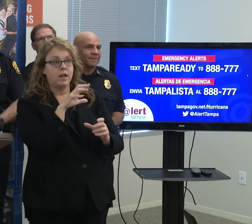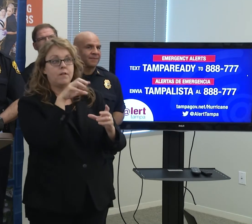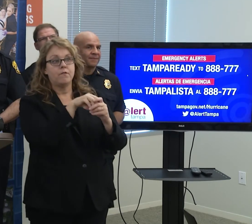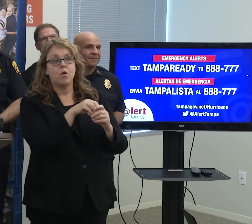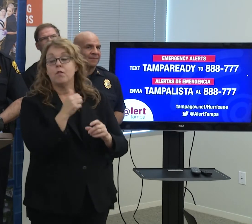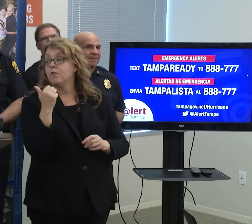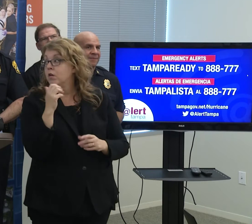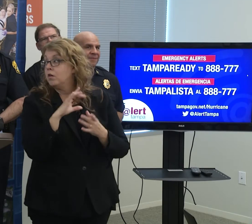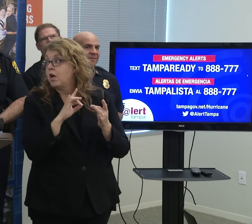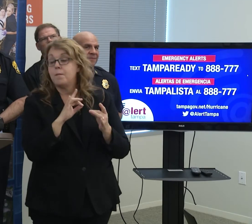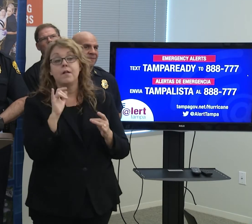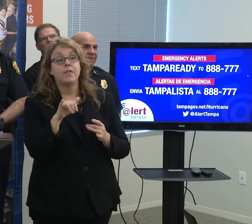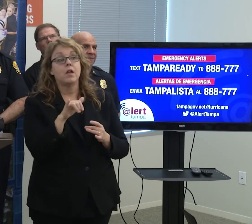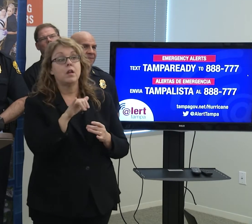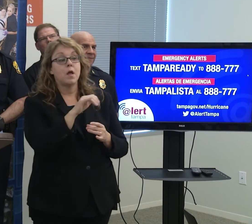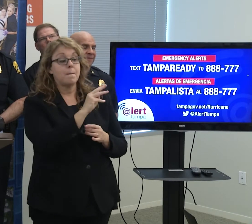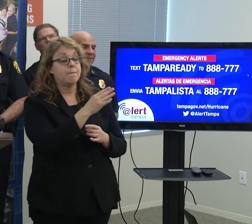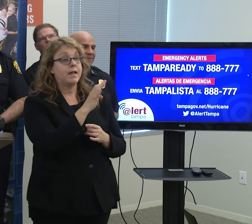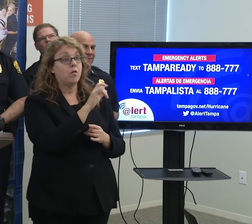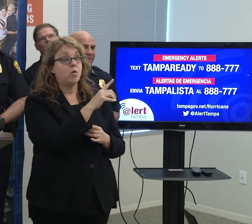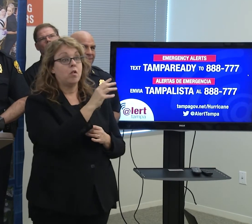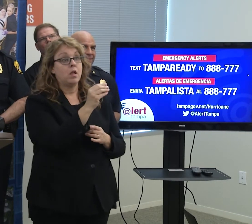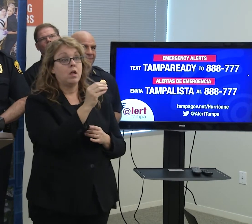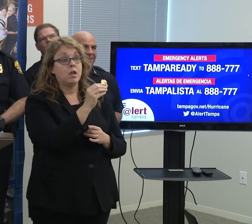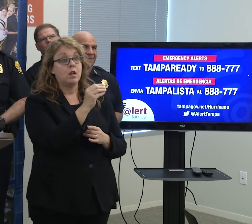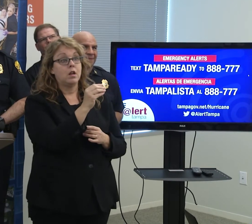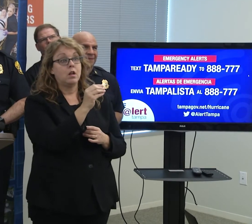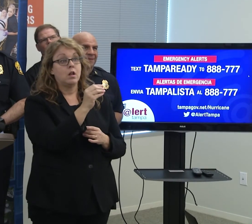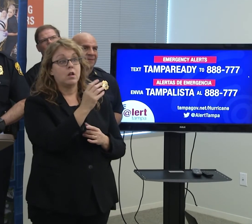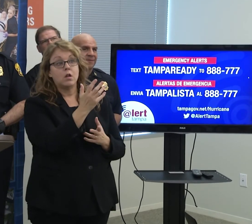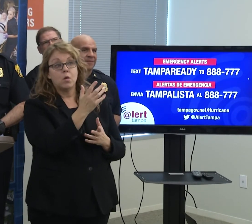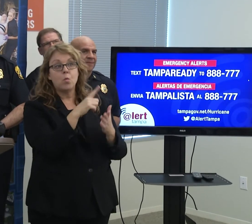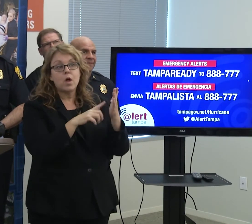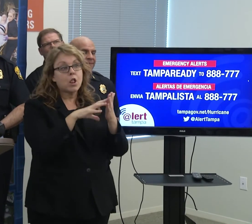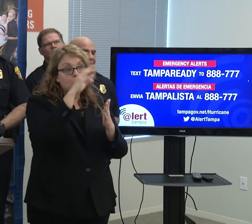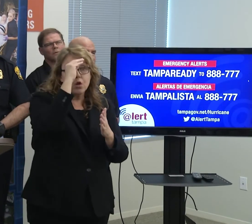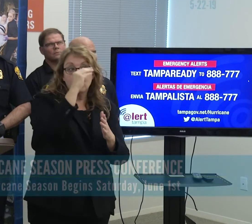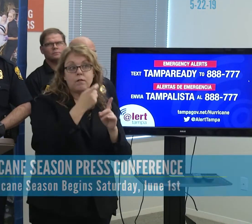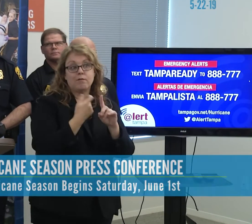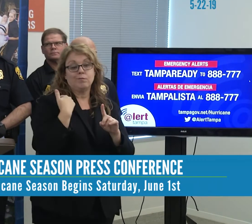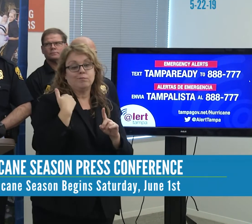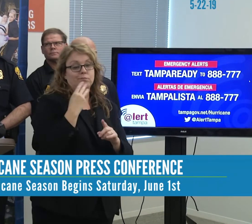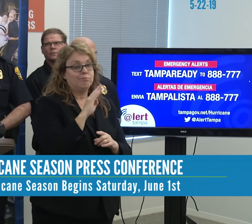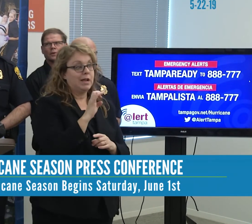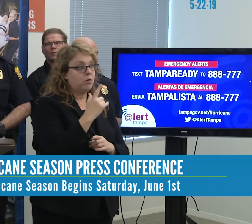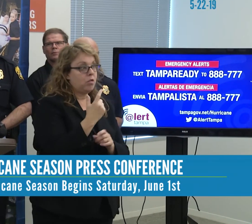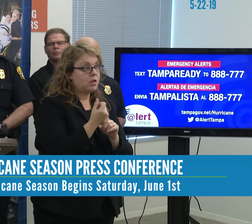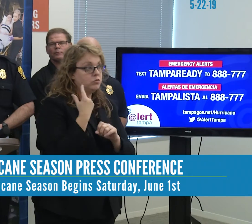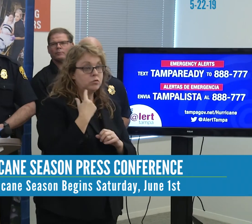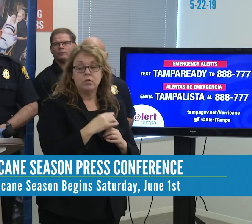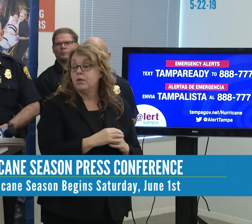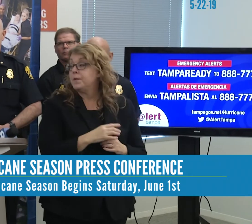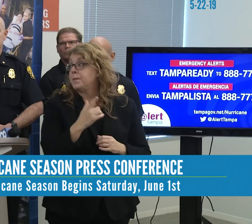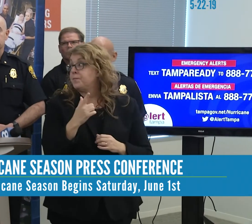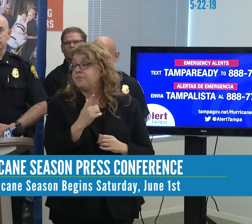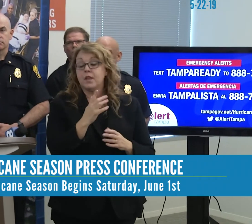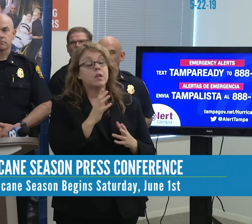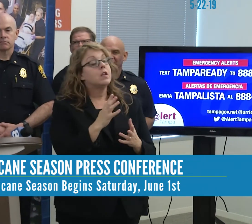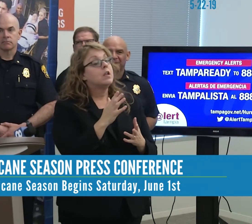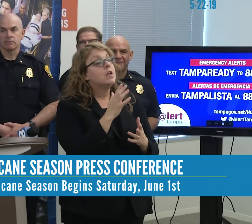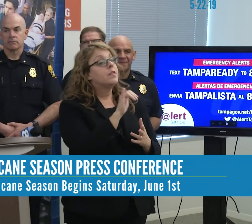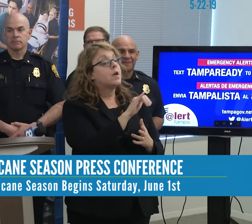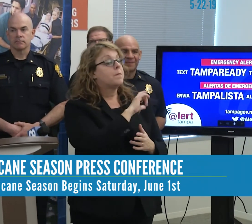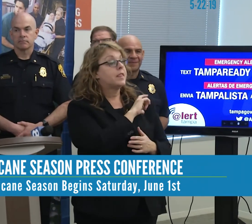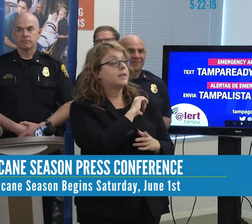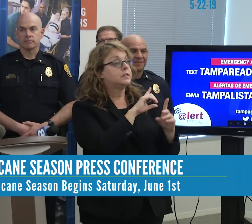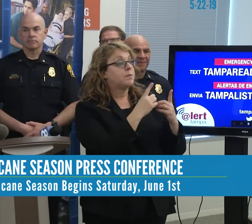in on that Hurricane Michael and what kind of changes or lessons learned? Well, the big thing is, as you know, the